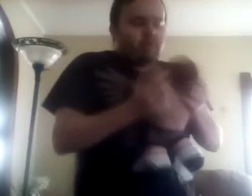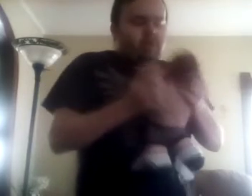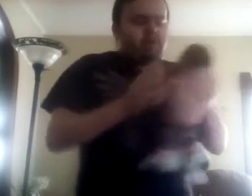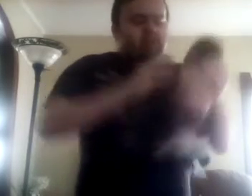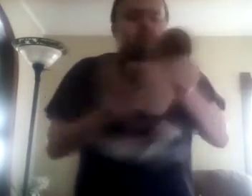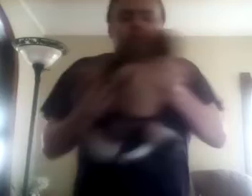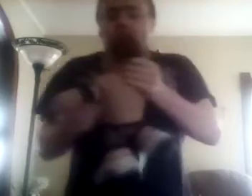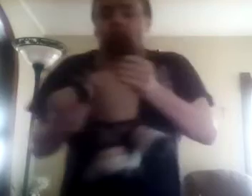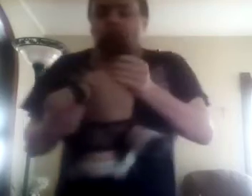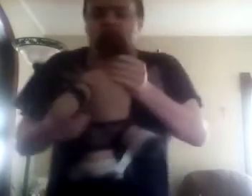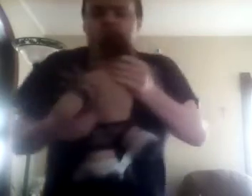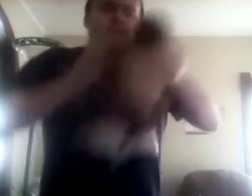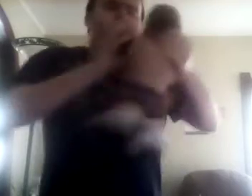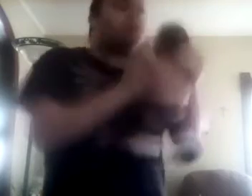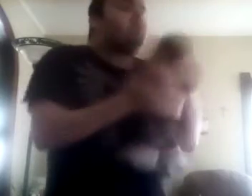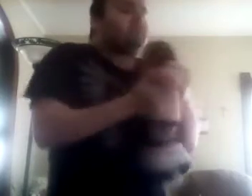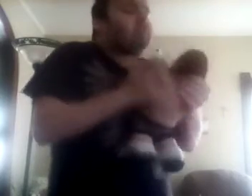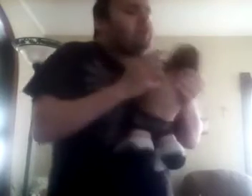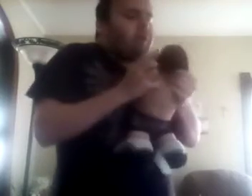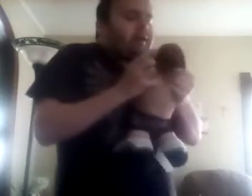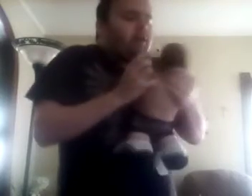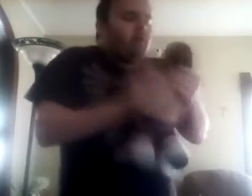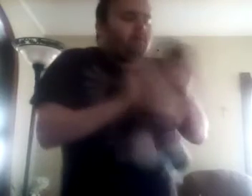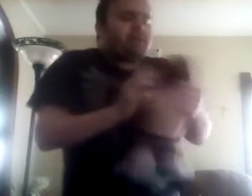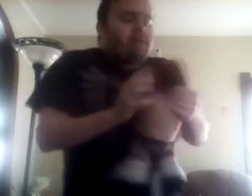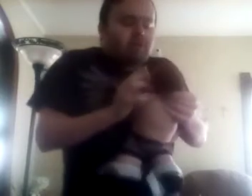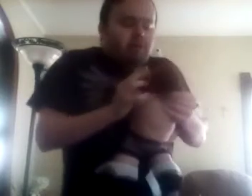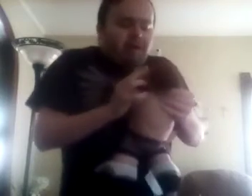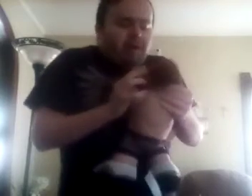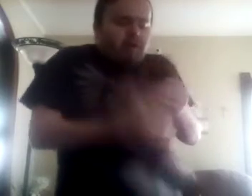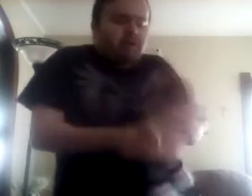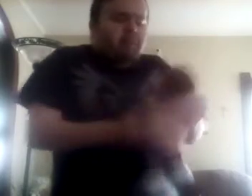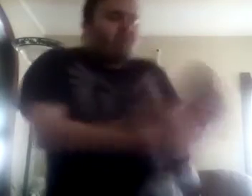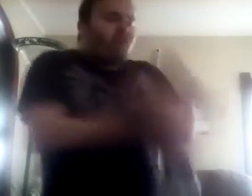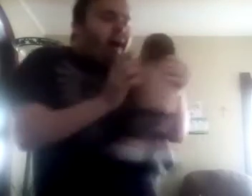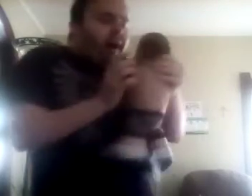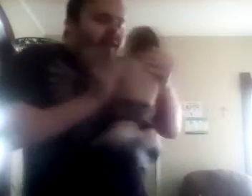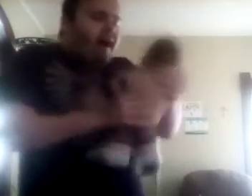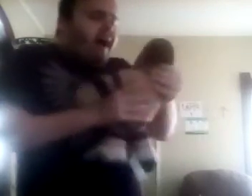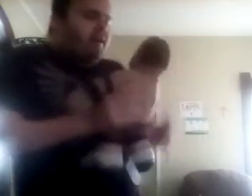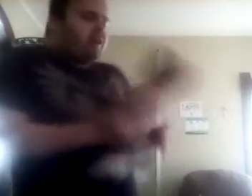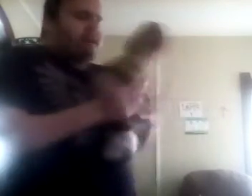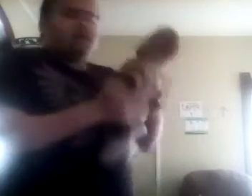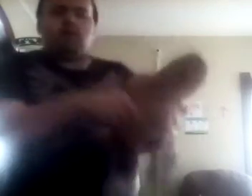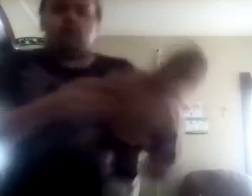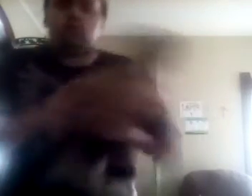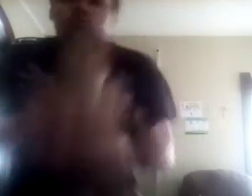kikiwaka. I'm the two shows. Oh, kikiwaka. The song is in kikiwaka. We'll be giving us kikiwaka. It's gonna be fun. Ah,